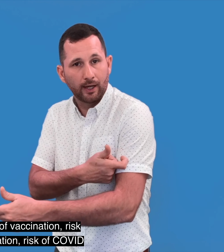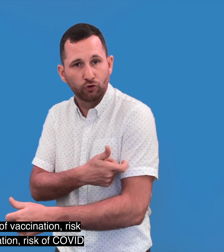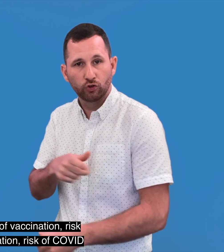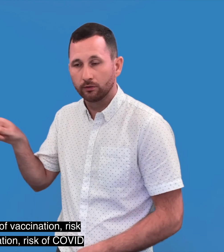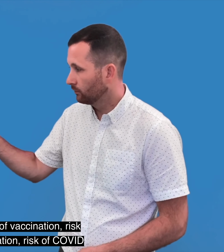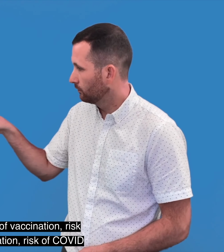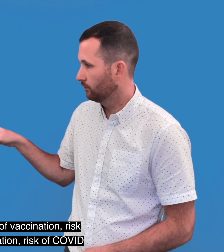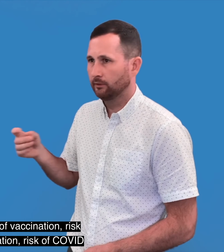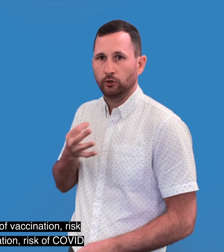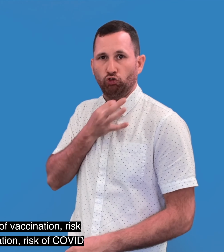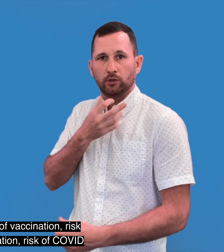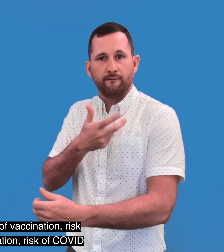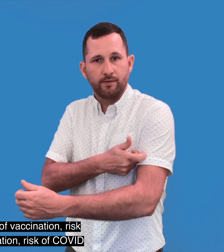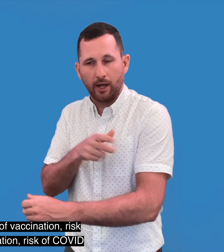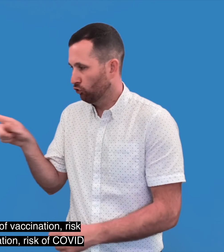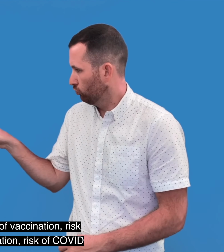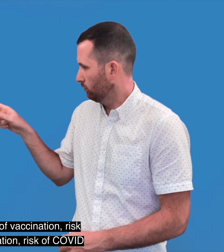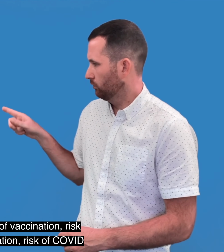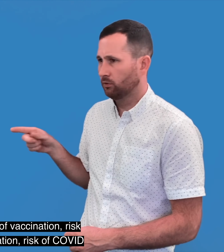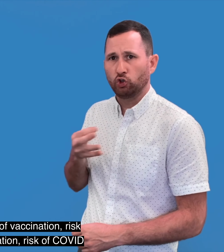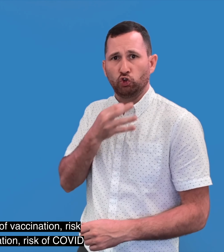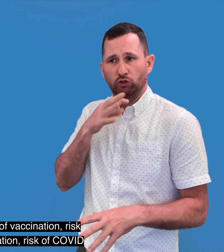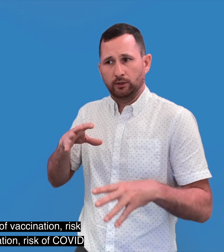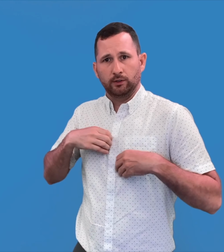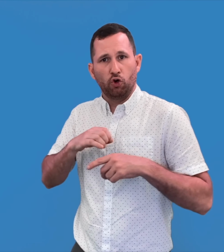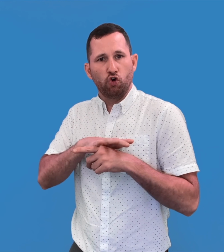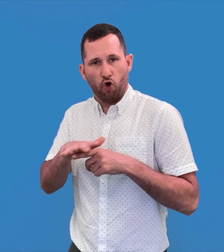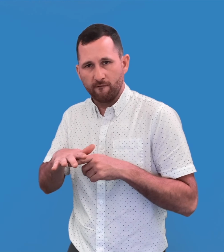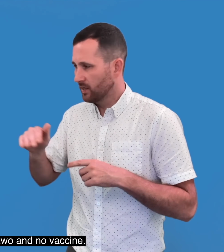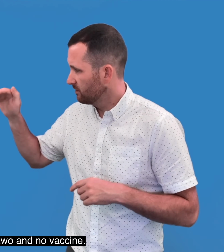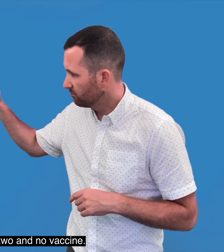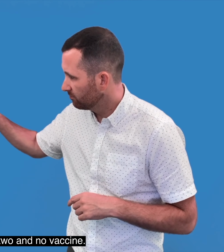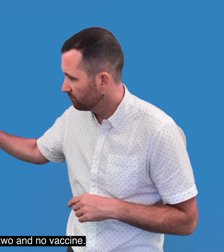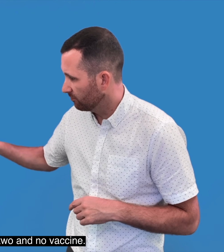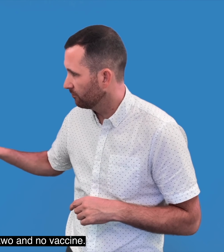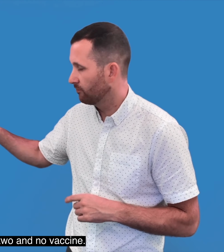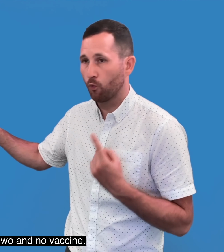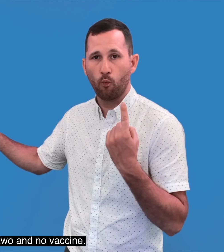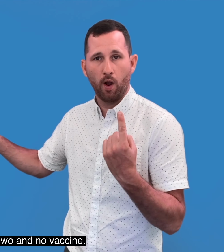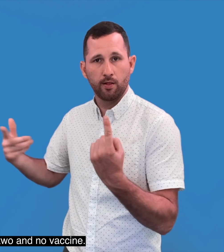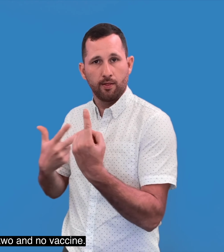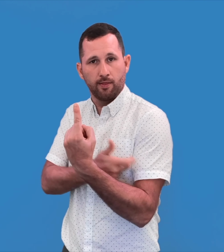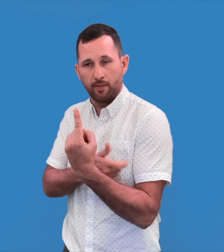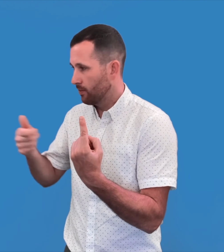vaccination, risk of vaccination, risk of COVID, with 1, 2 and no vaccine.